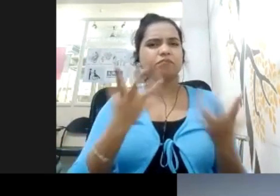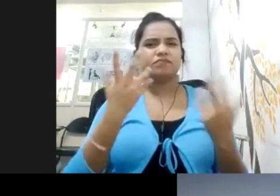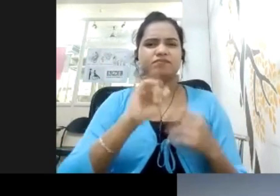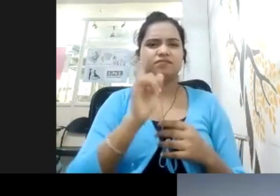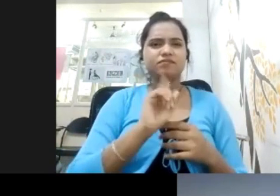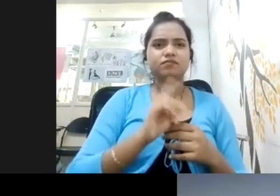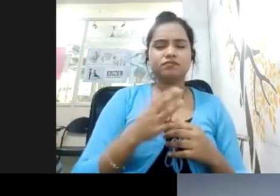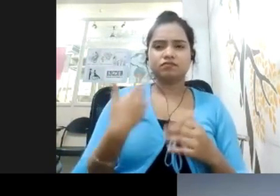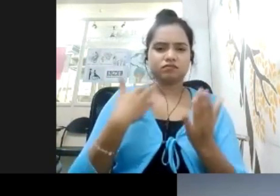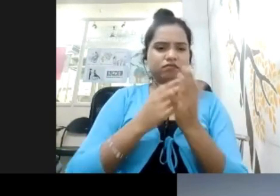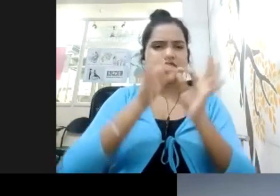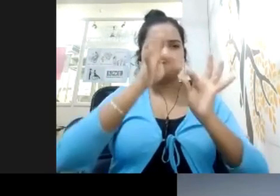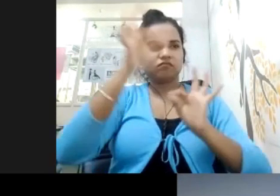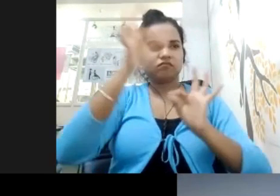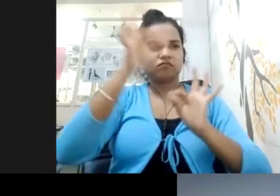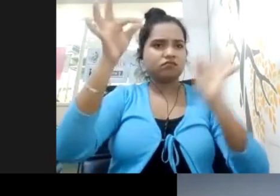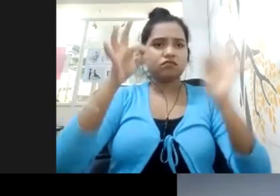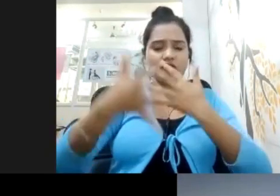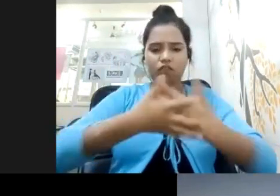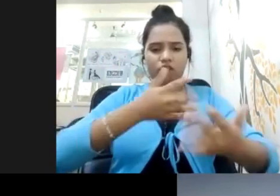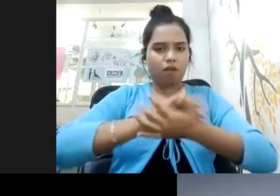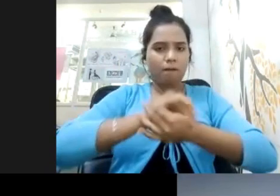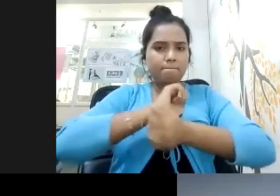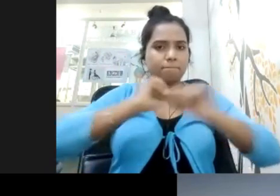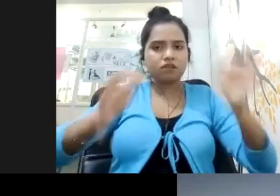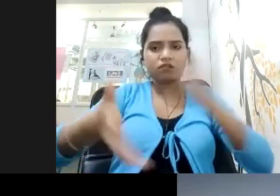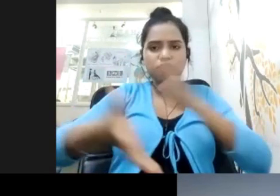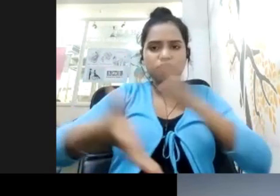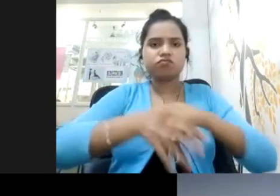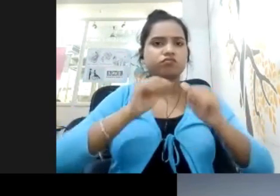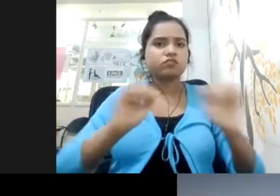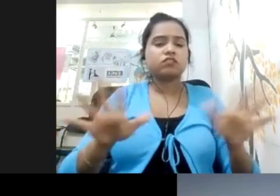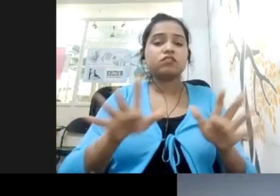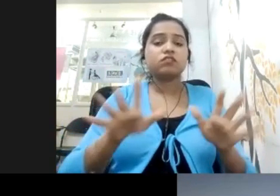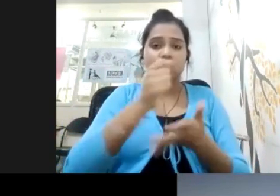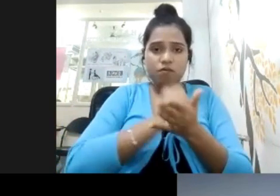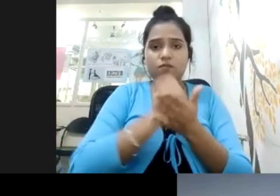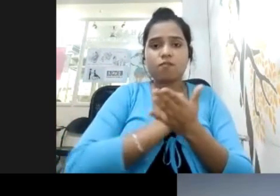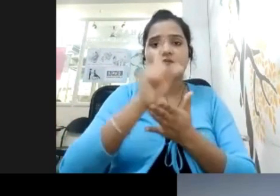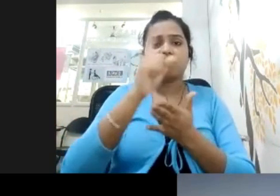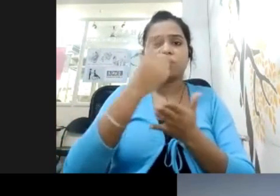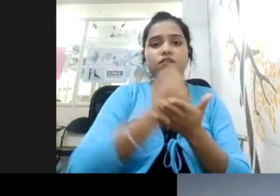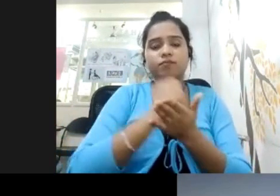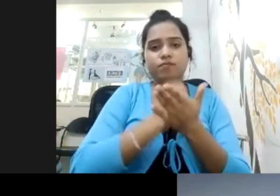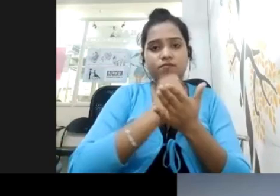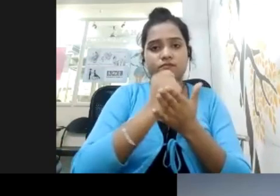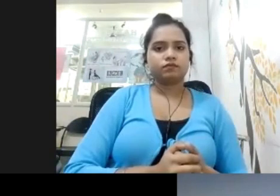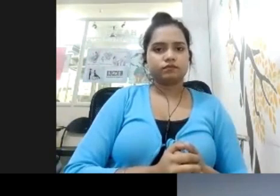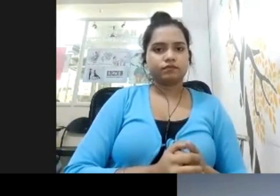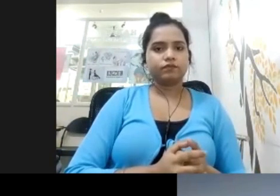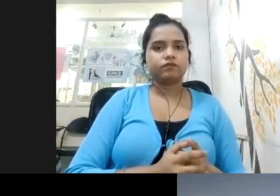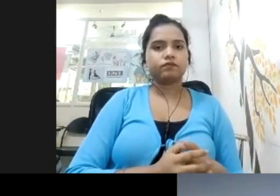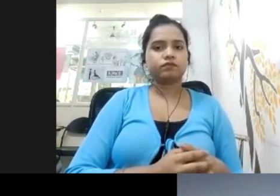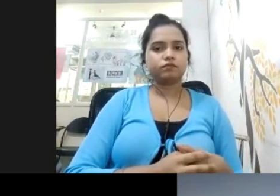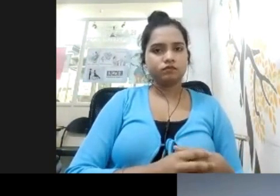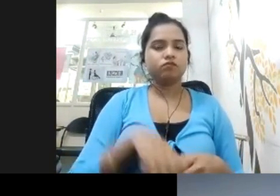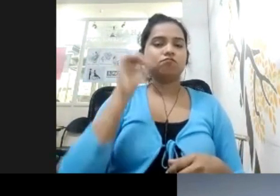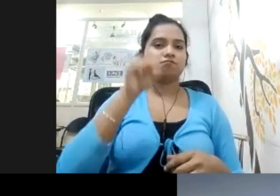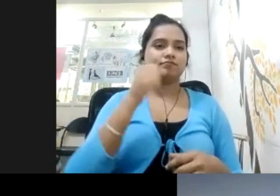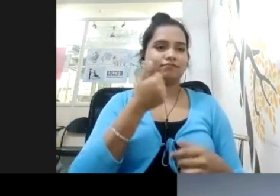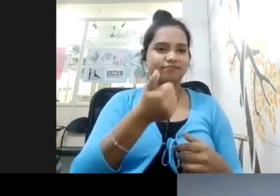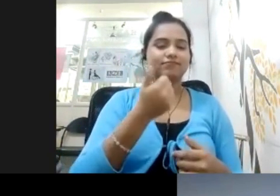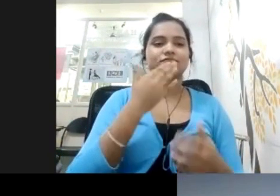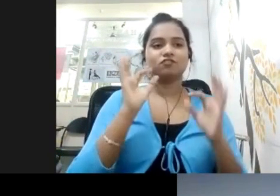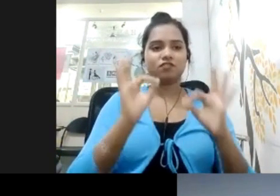draw straight lines. It's all freehand. So that is what you should practice. That you are able to get a straight line. Very good. Thank you so much,